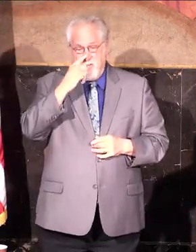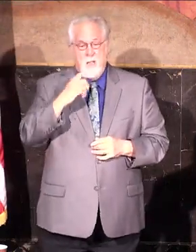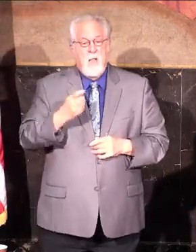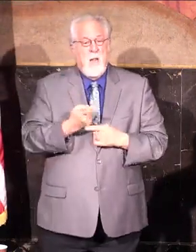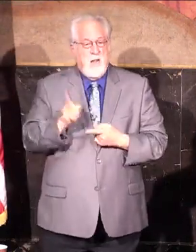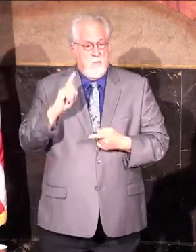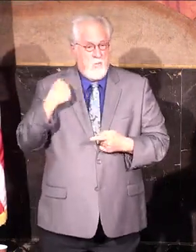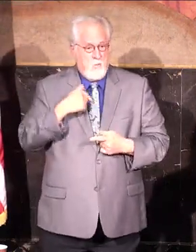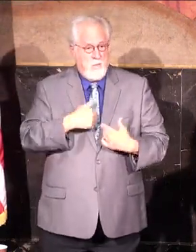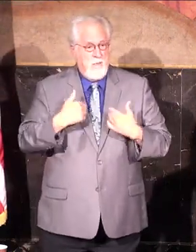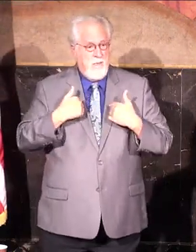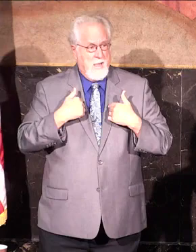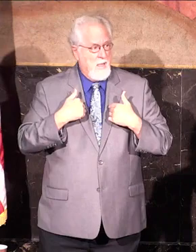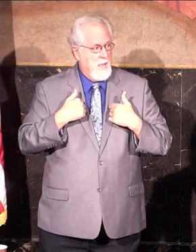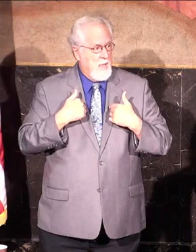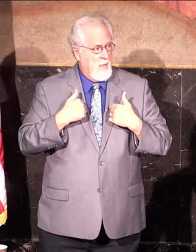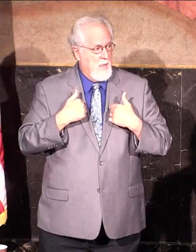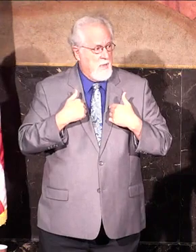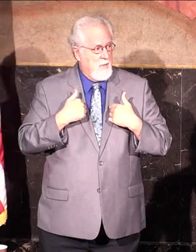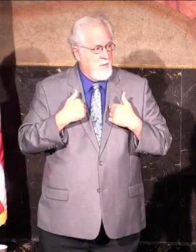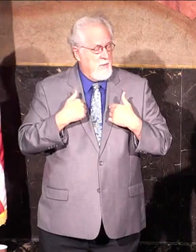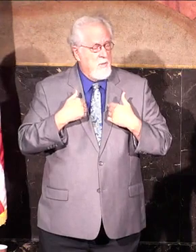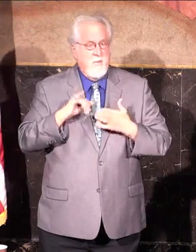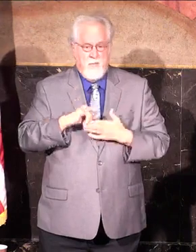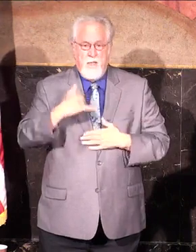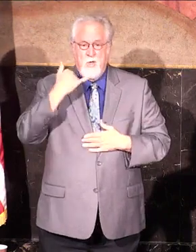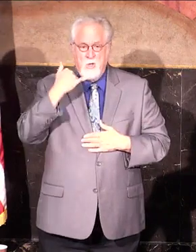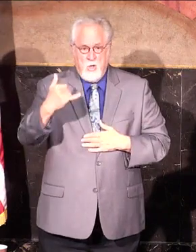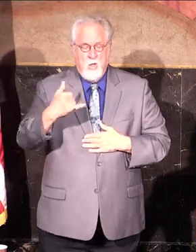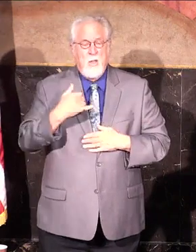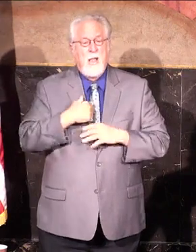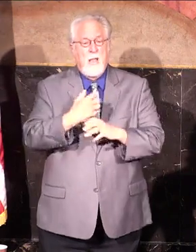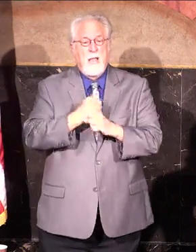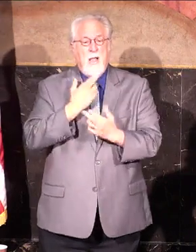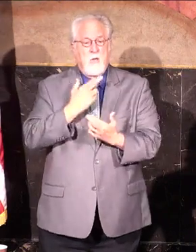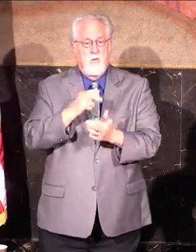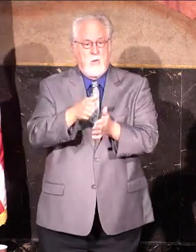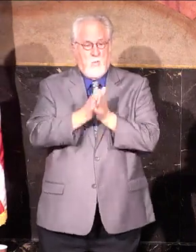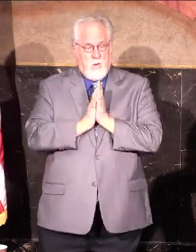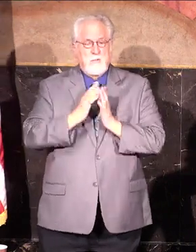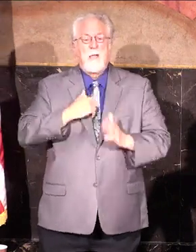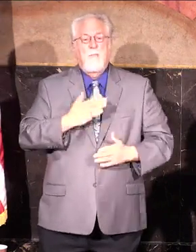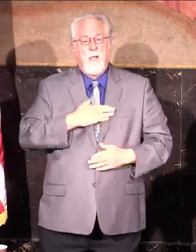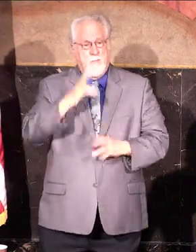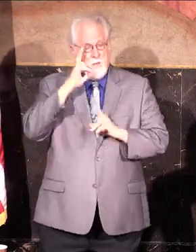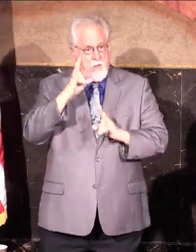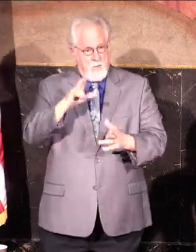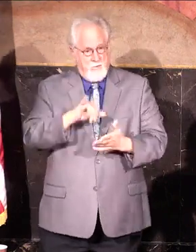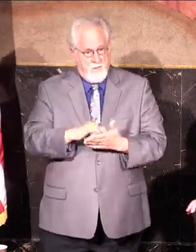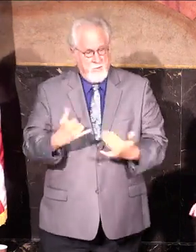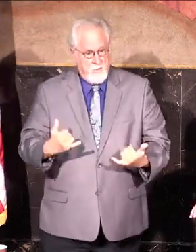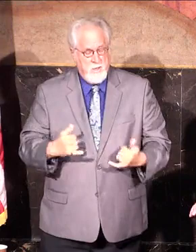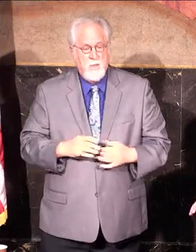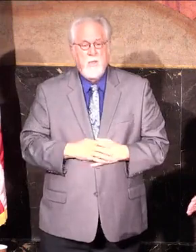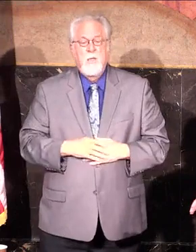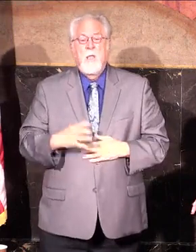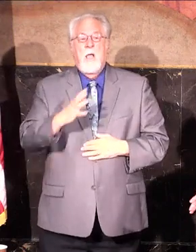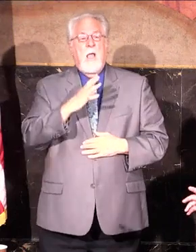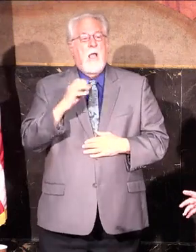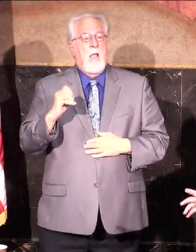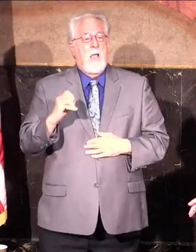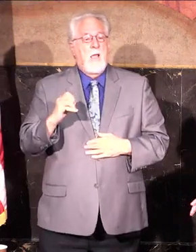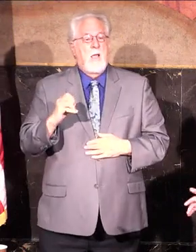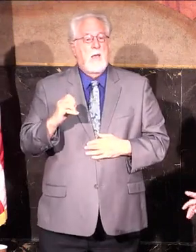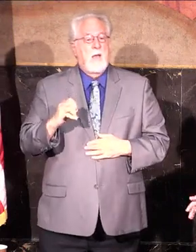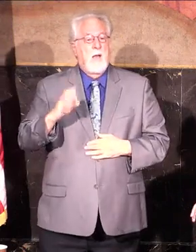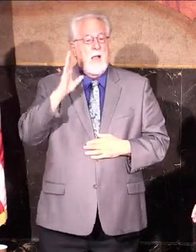Last week we had such a call and received a request that I'm happy to honor today. And I